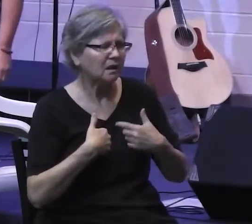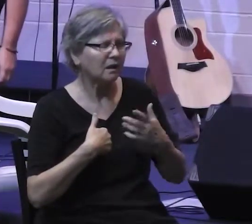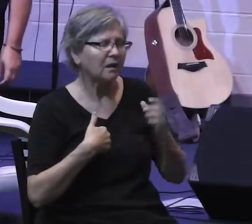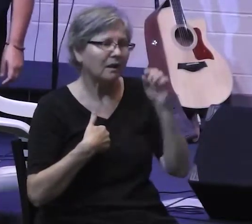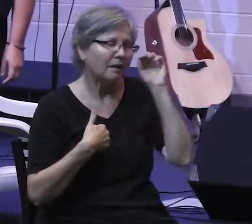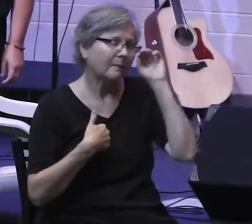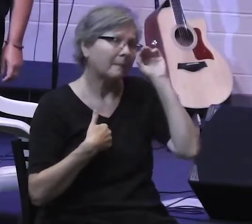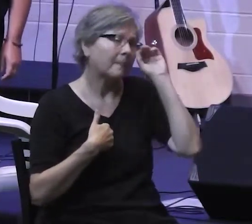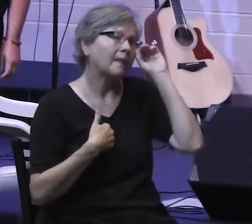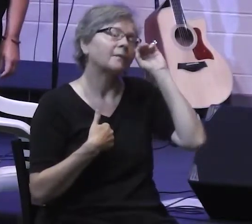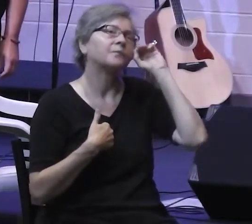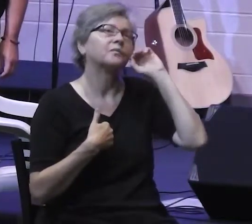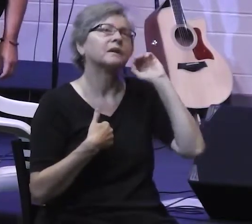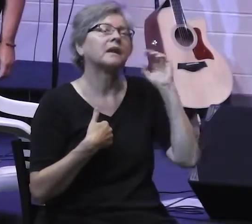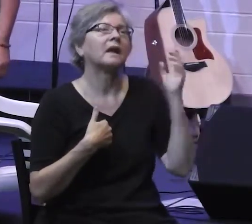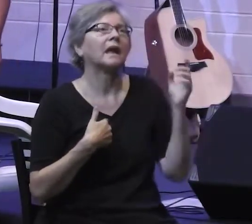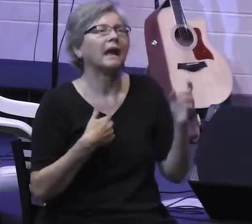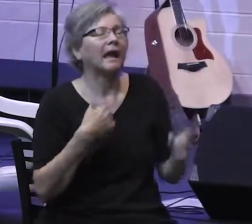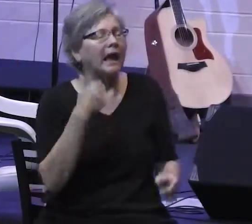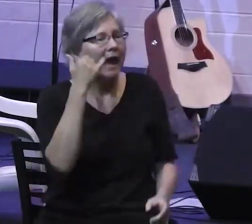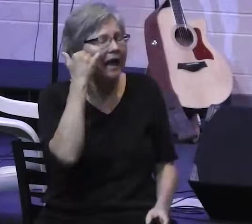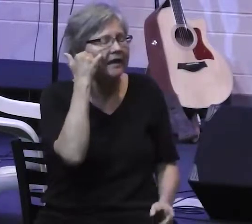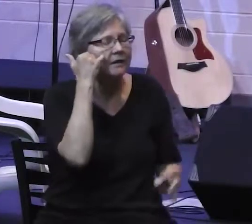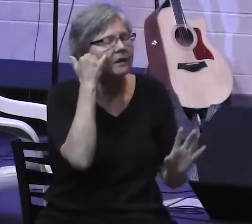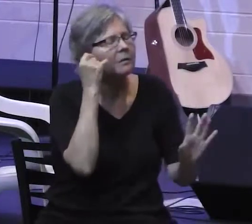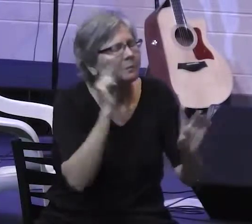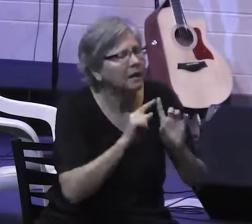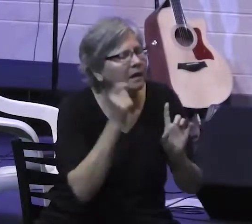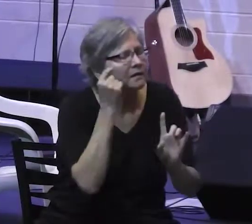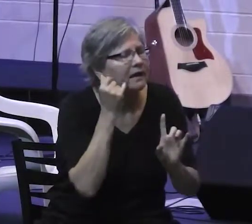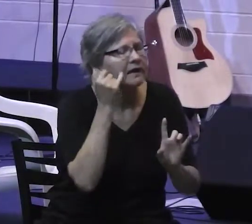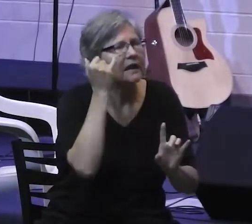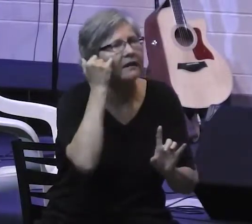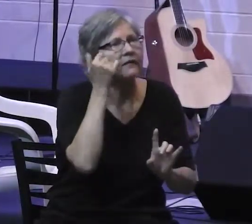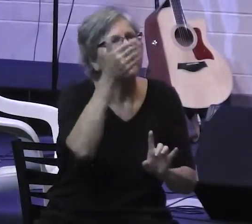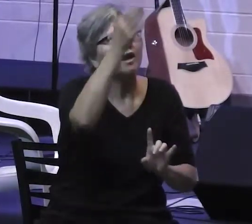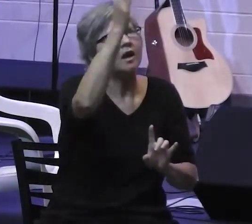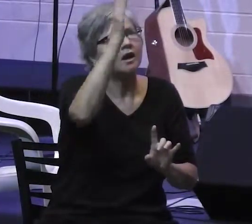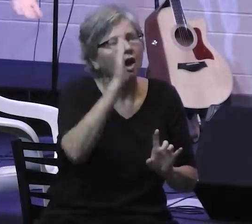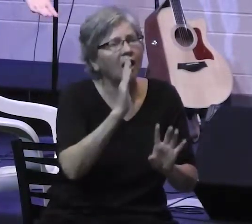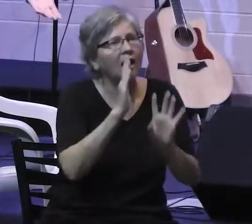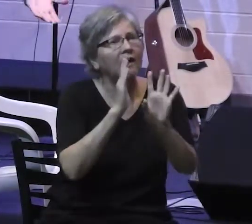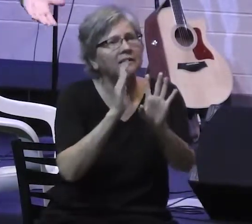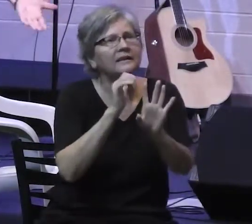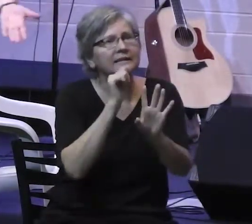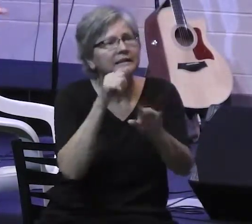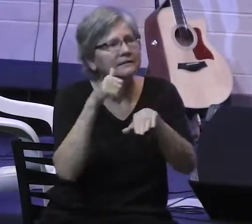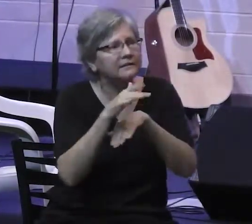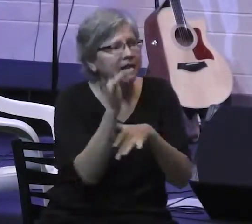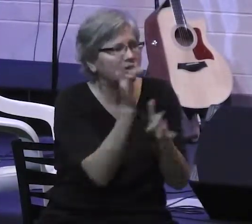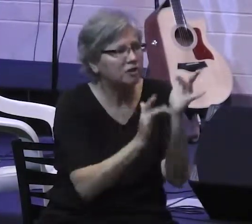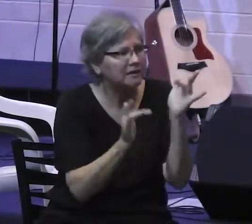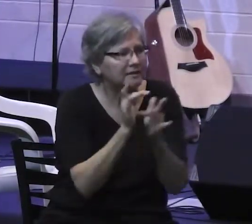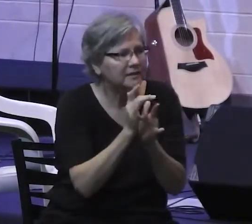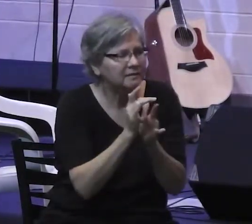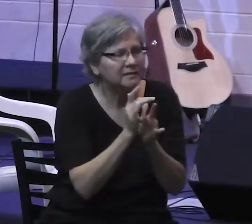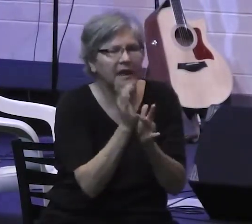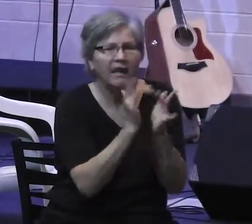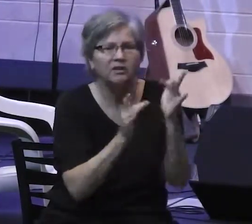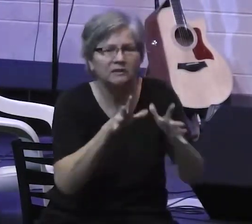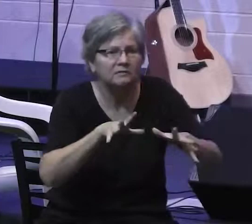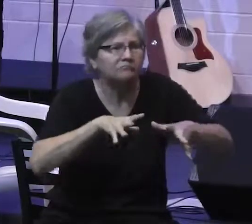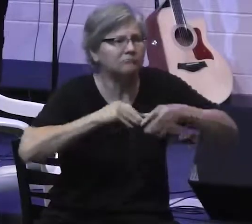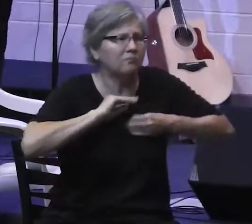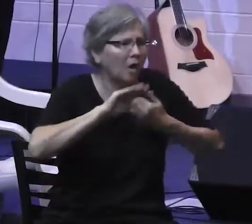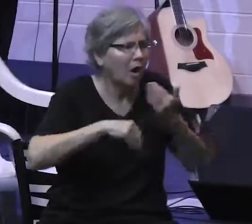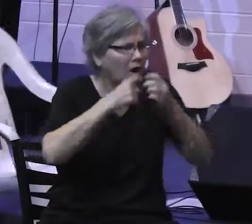his wrath and his justice on Jesus and sent Jesus into the grave, that would be me, wouldn't it? And in